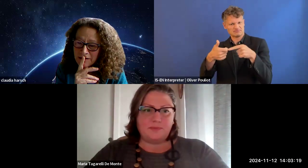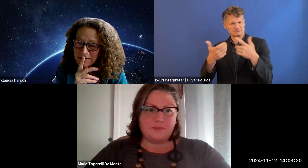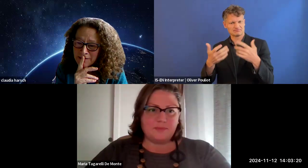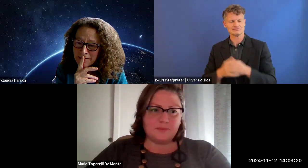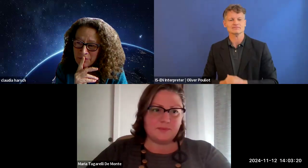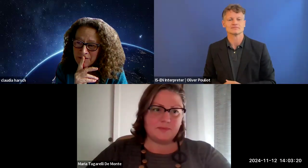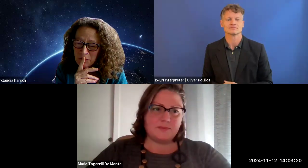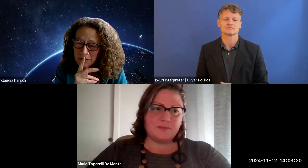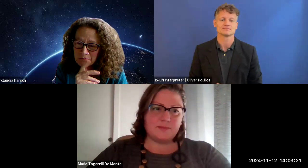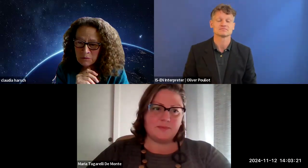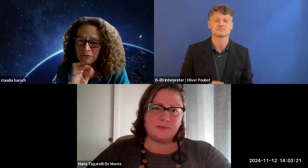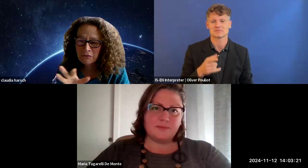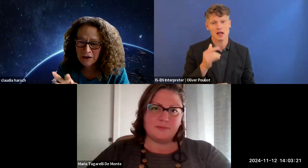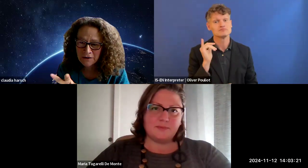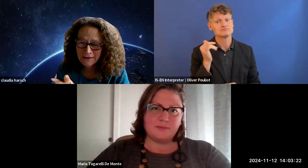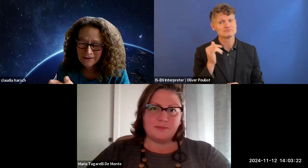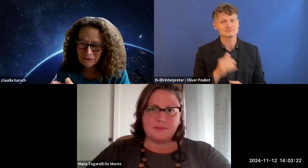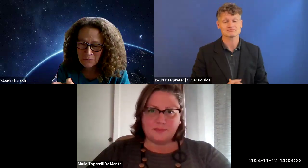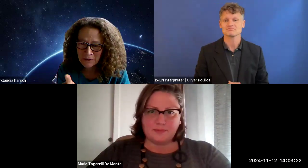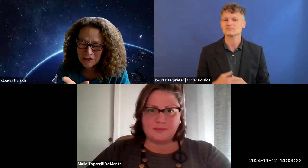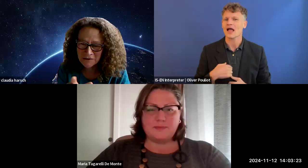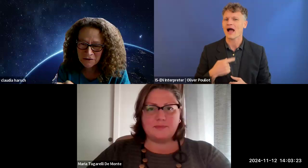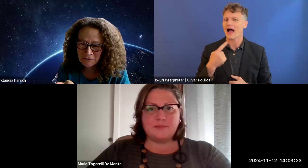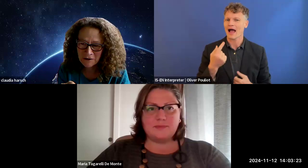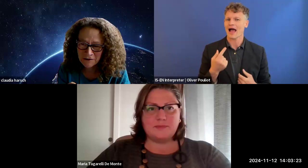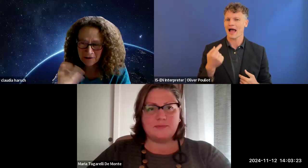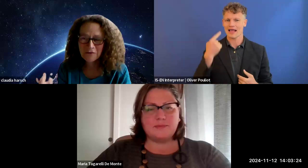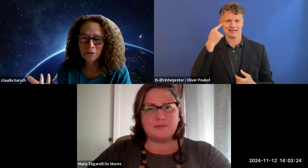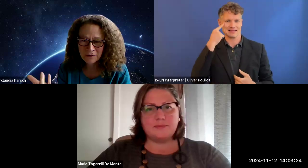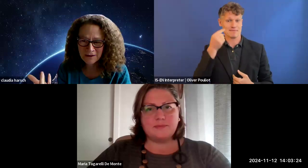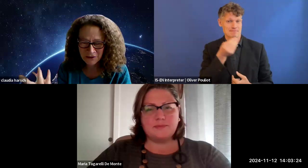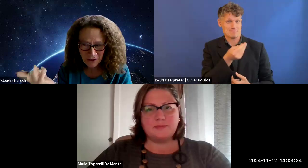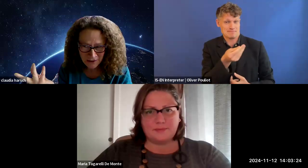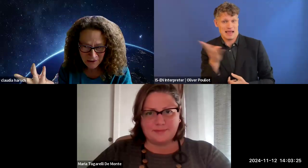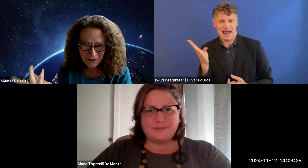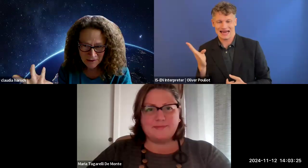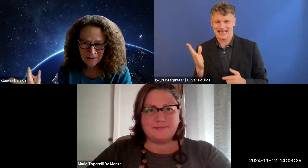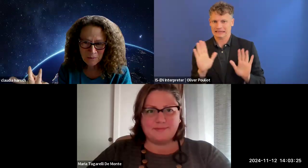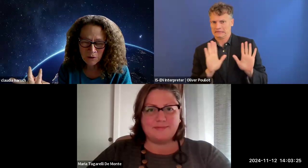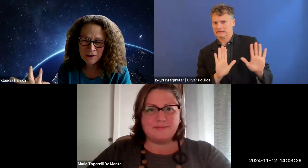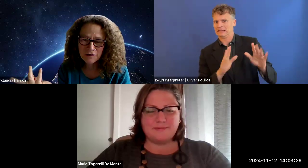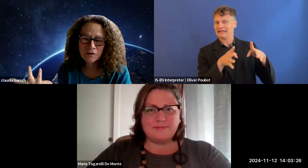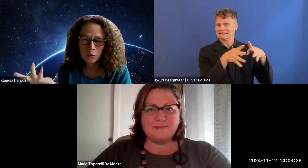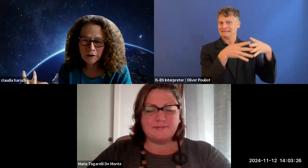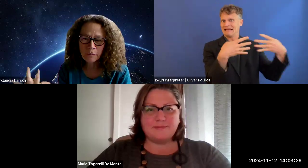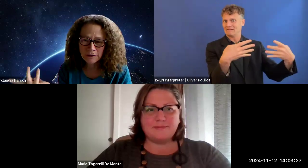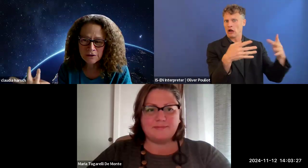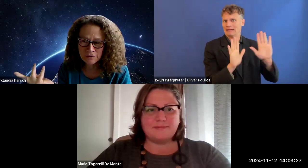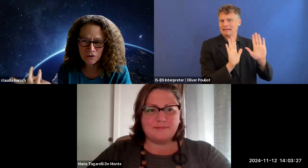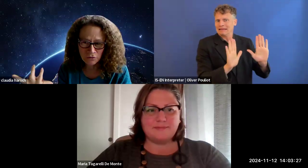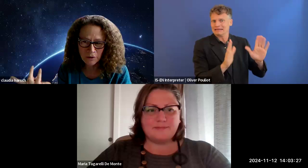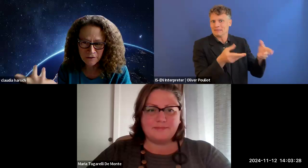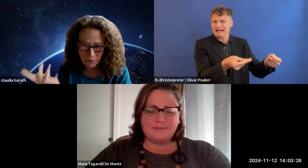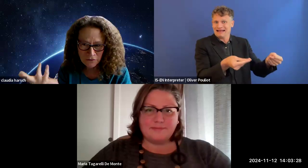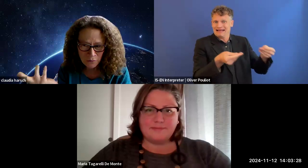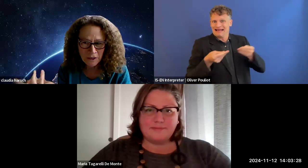Yeah, that's sometimes people fear to make the CFR their own and change anything, but it's a workbench,